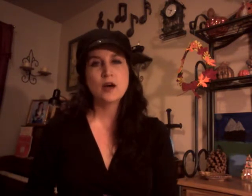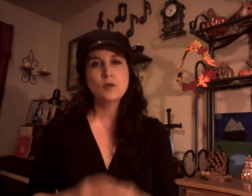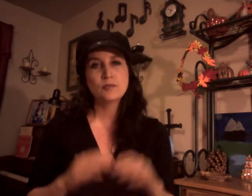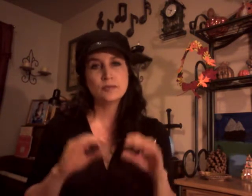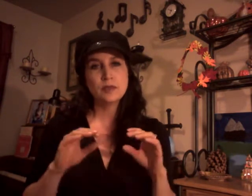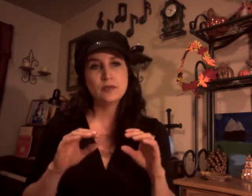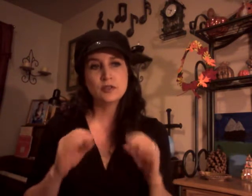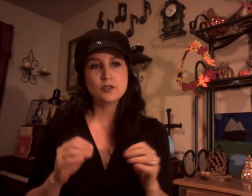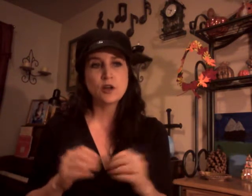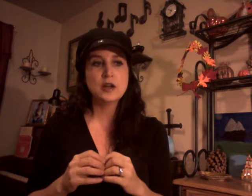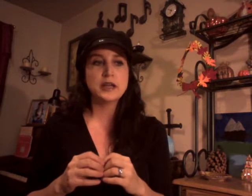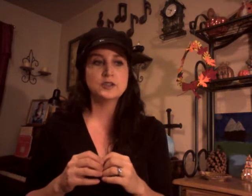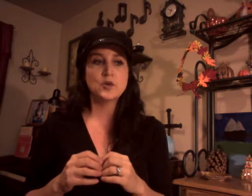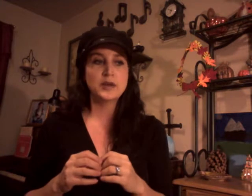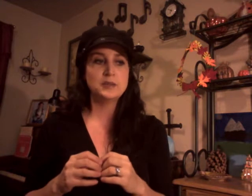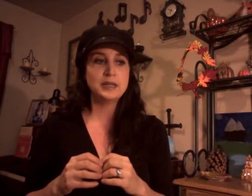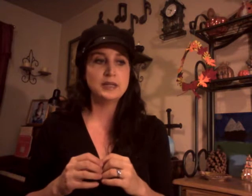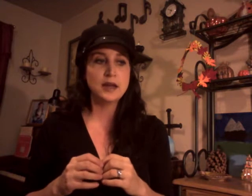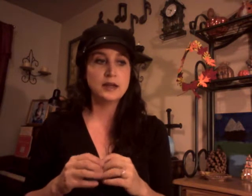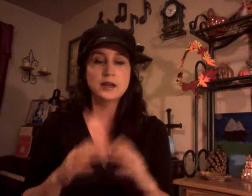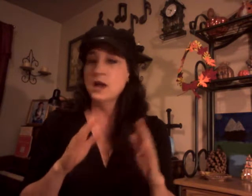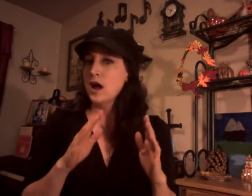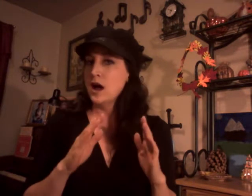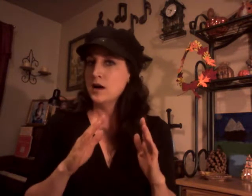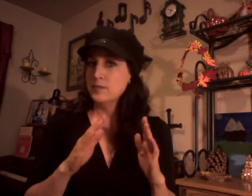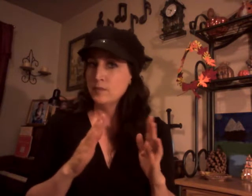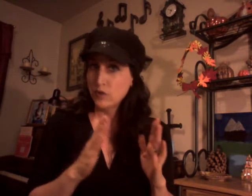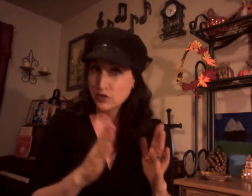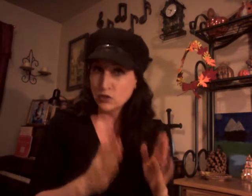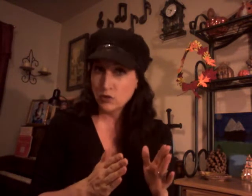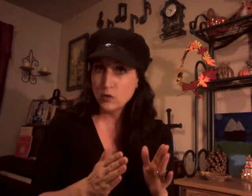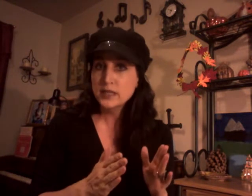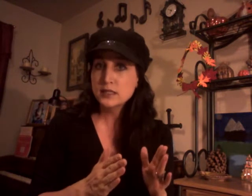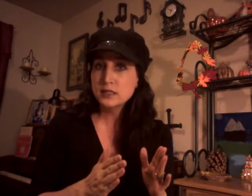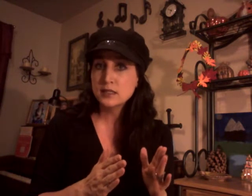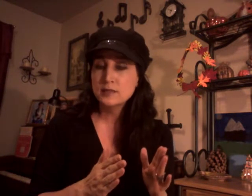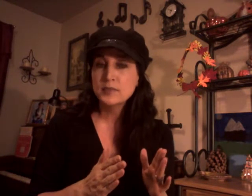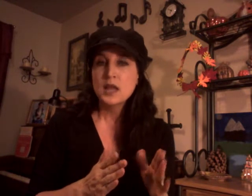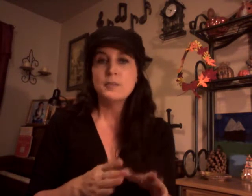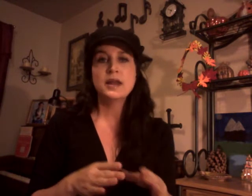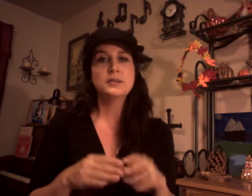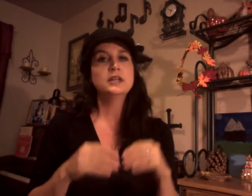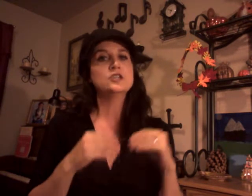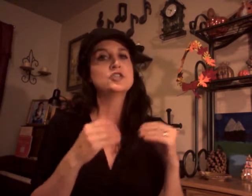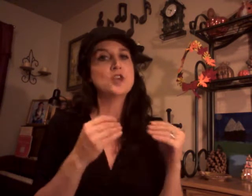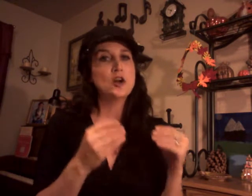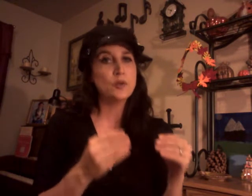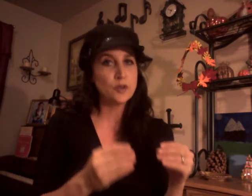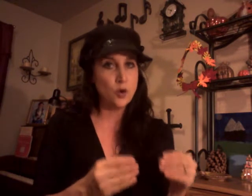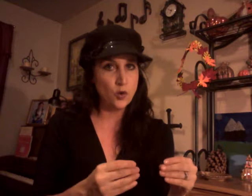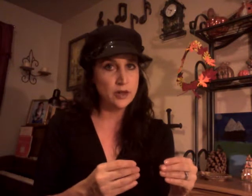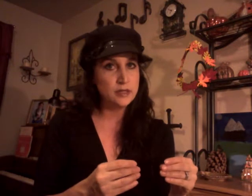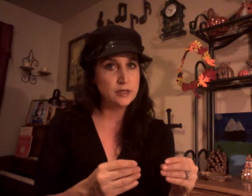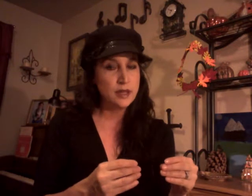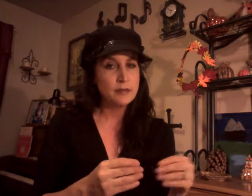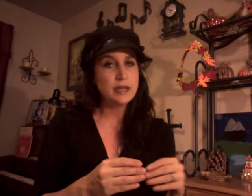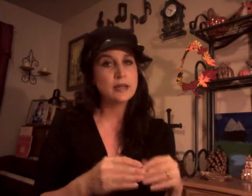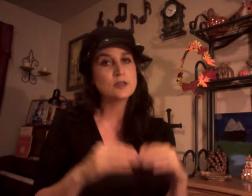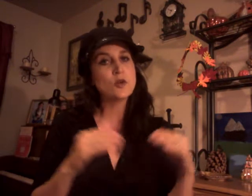now this song is going to be done with soloists, but I'm going to start with the chorus because the